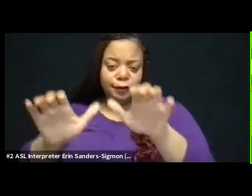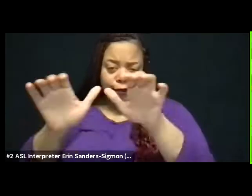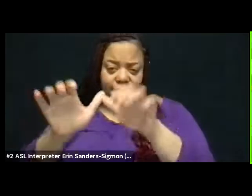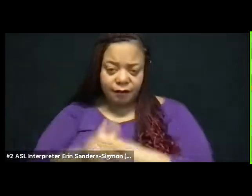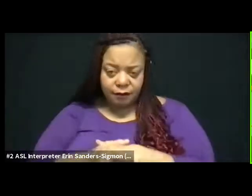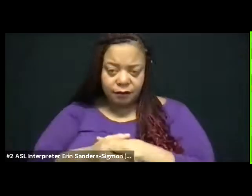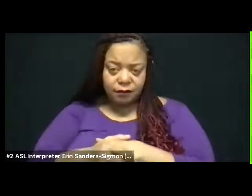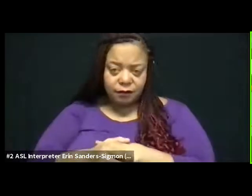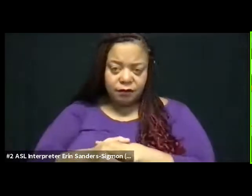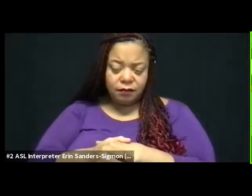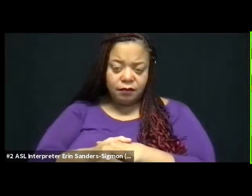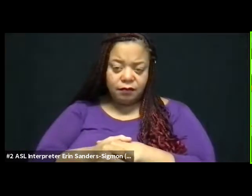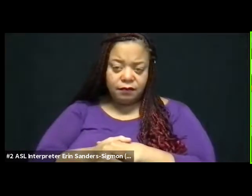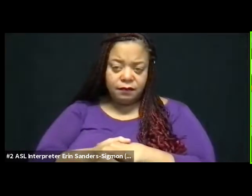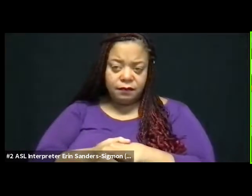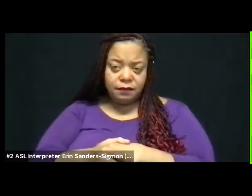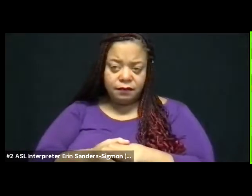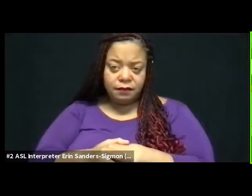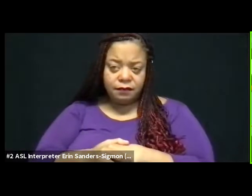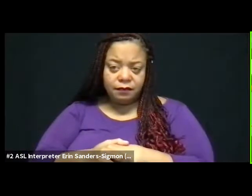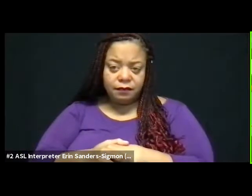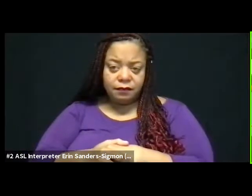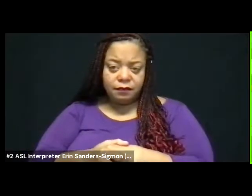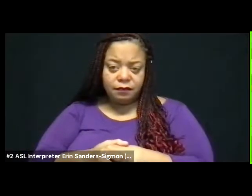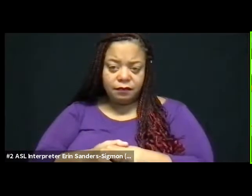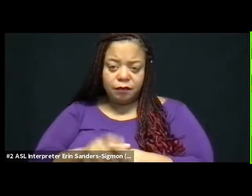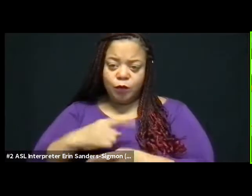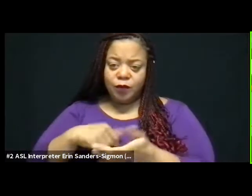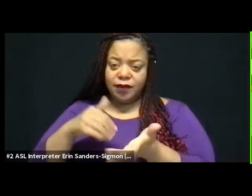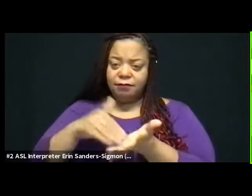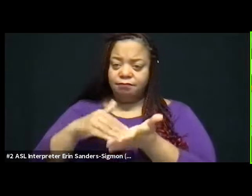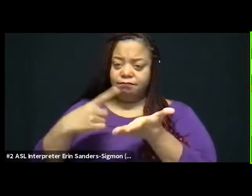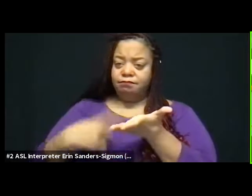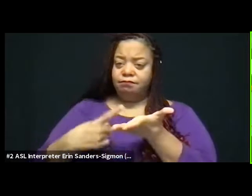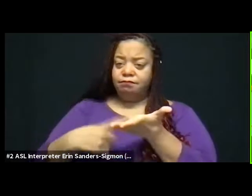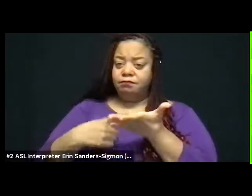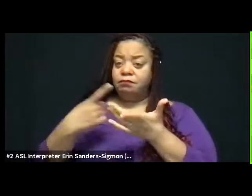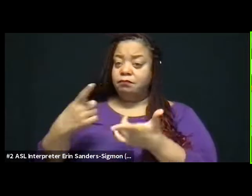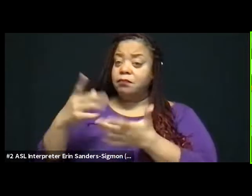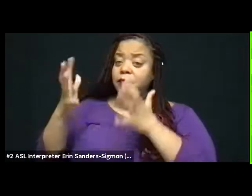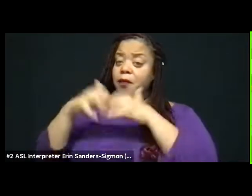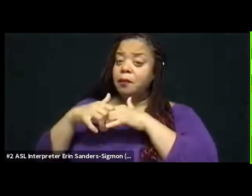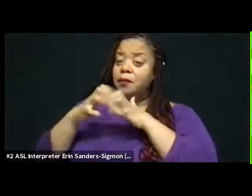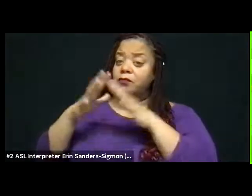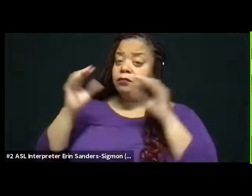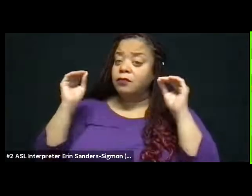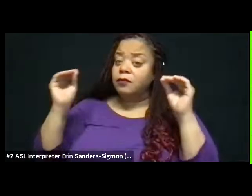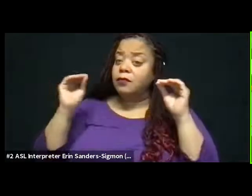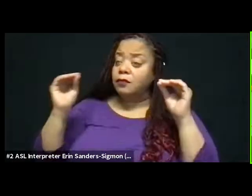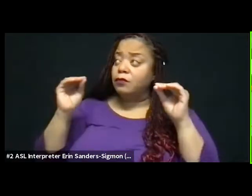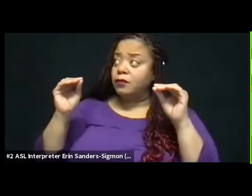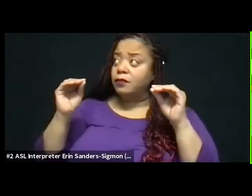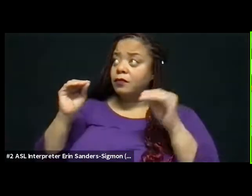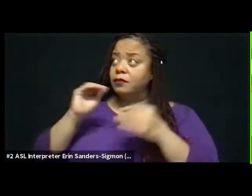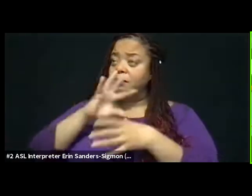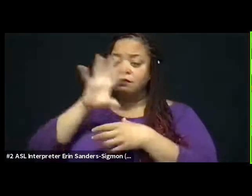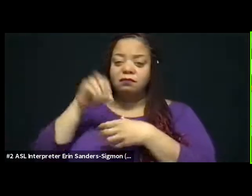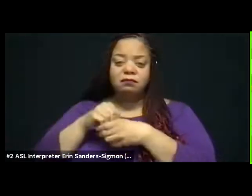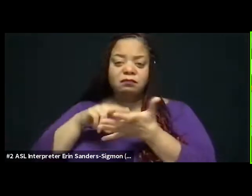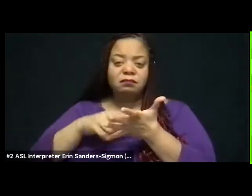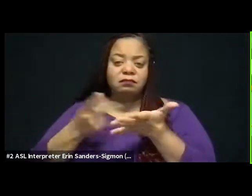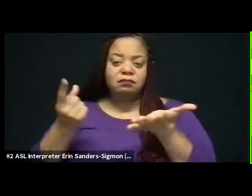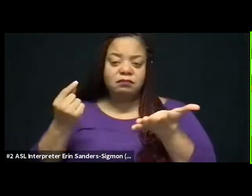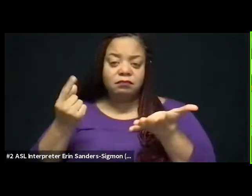I found it difficult to find this type of praxis in early childhood in a